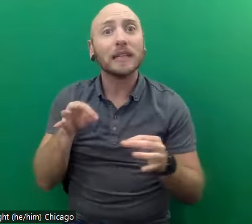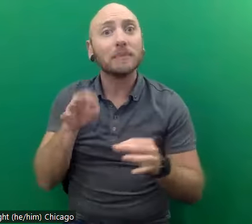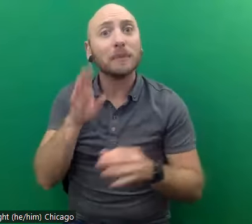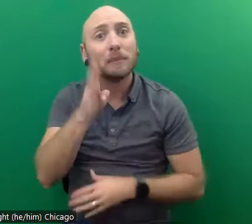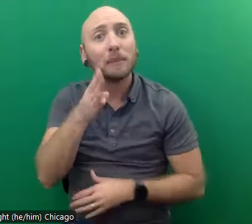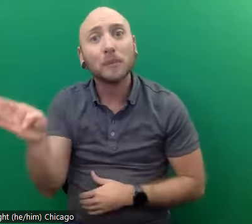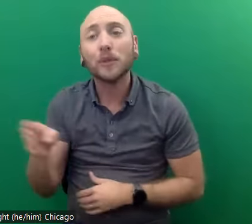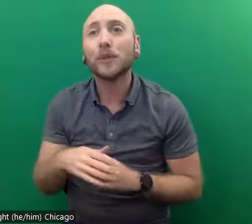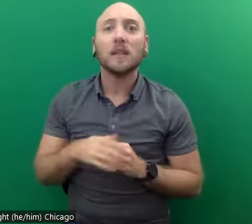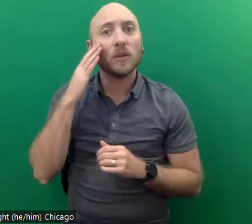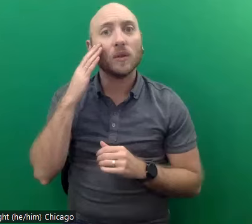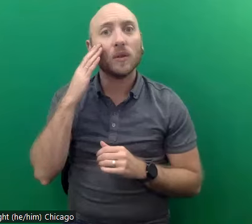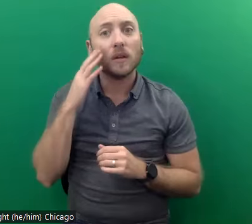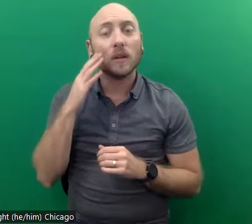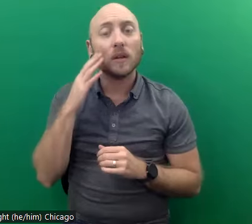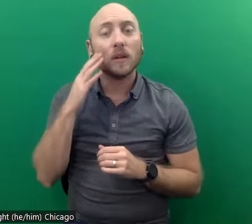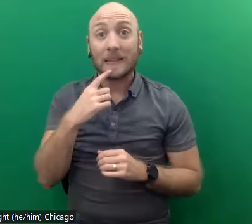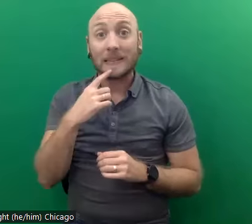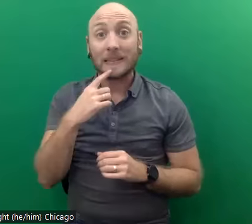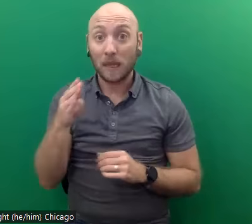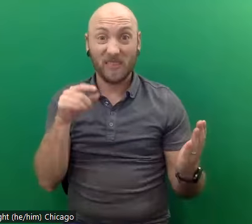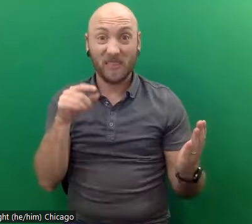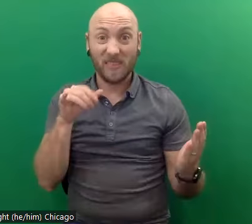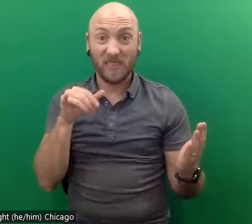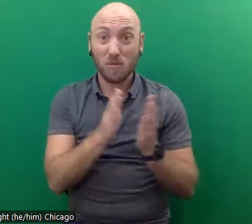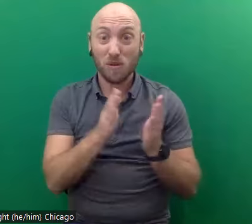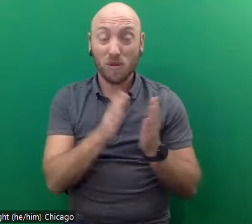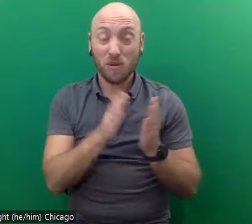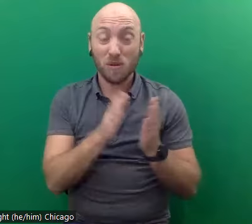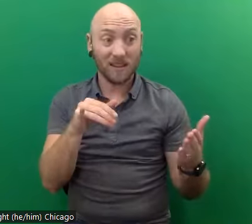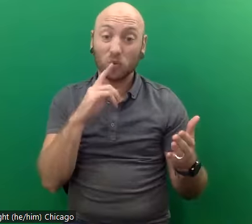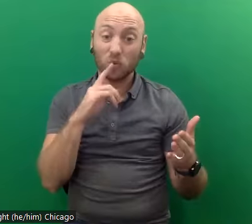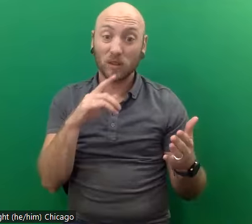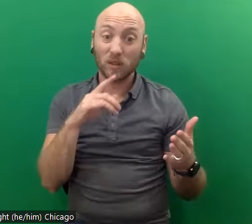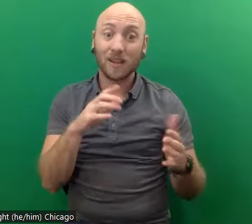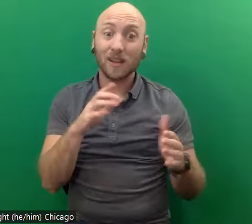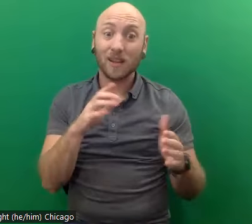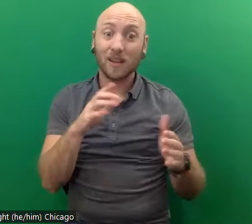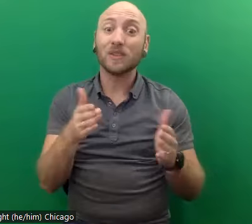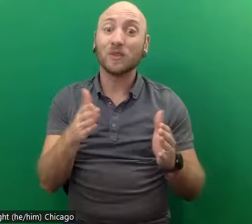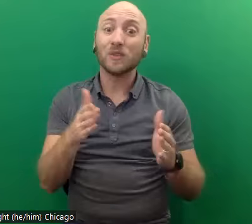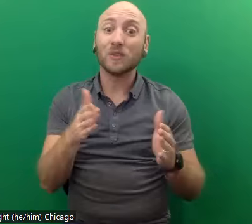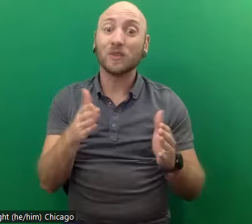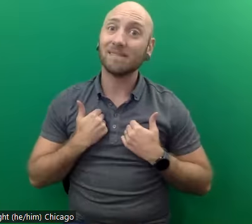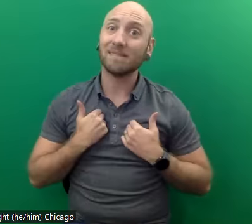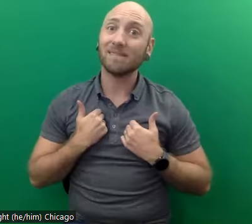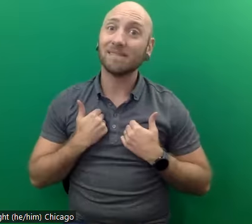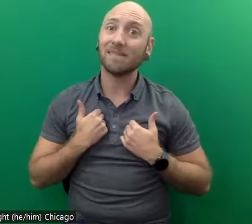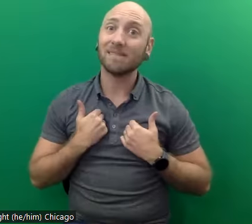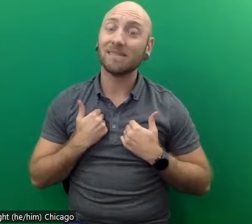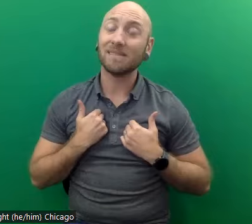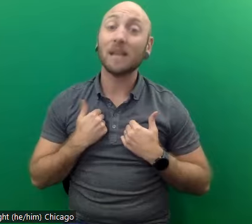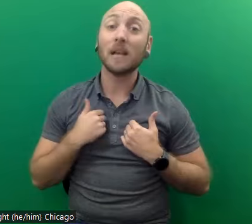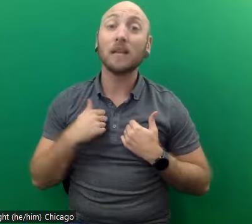that in that big book of Alcoholics Anonymous is a design for living. And if I go through those 12 steps of